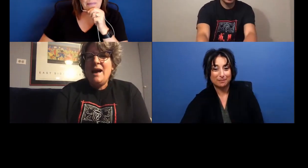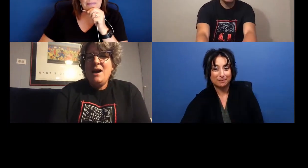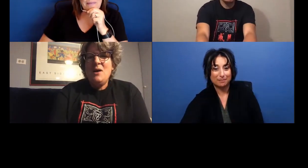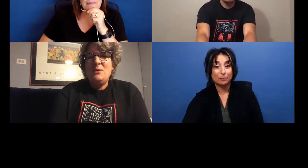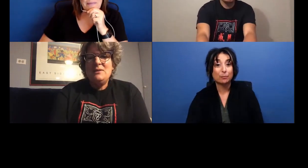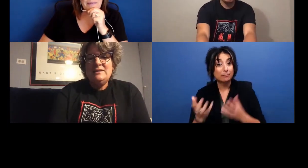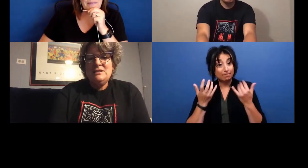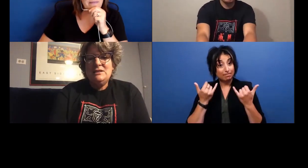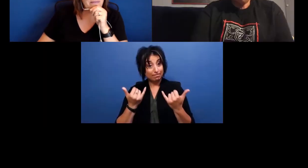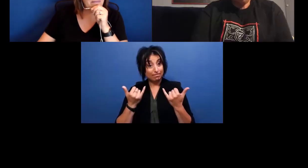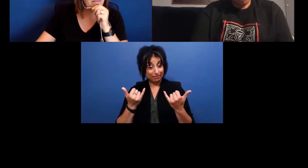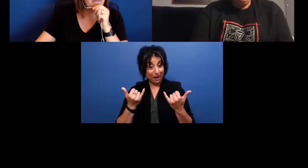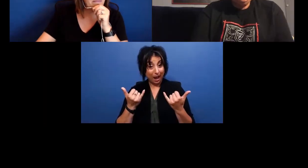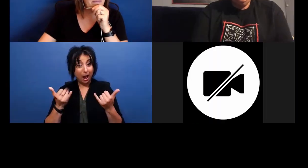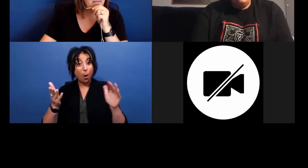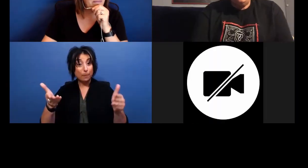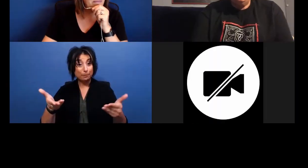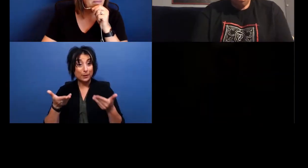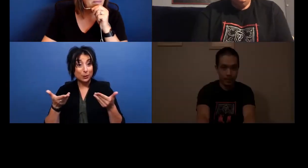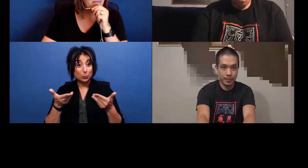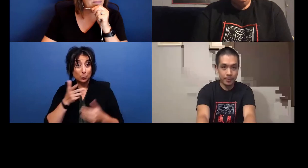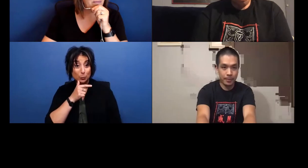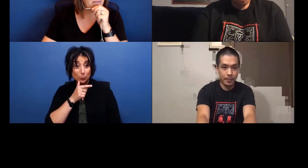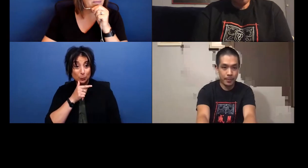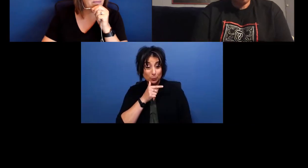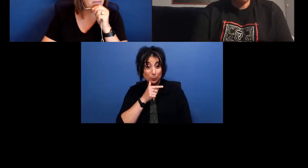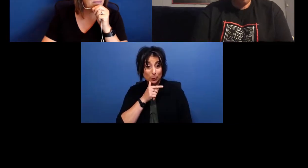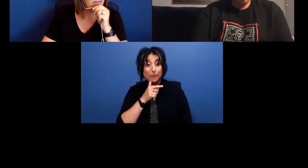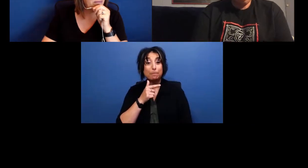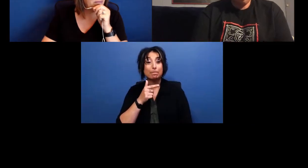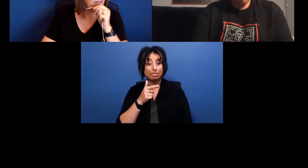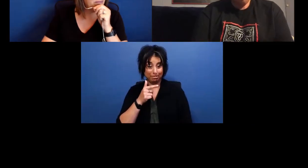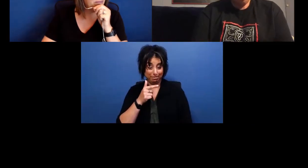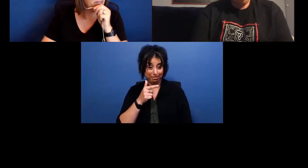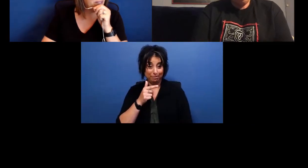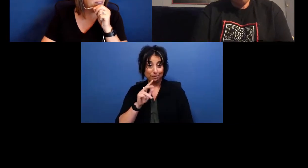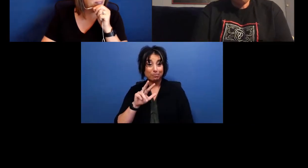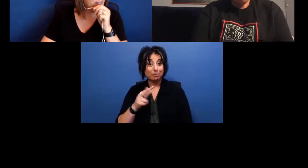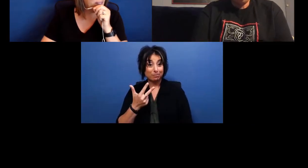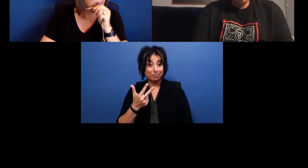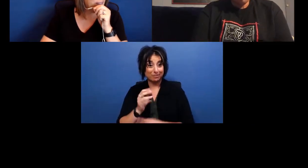So now I would like to introduce our next intern.